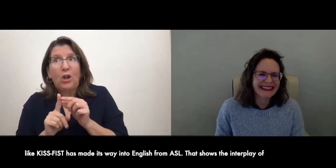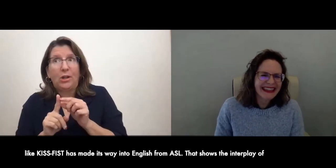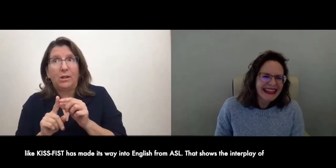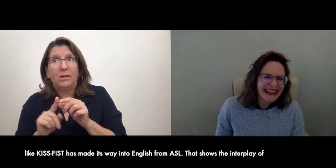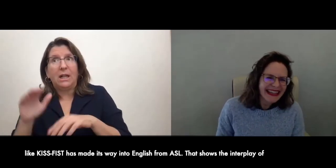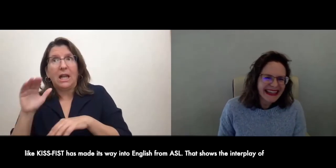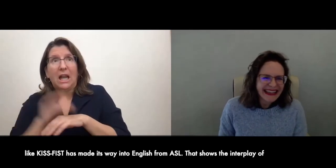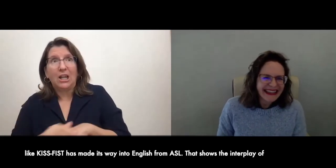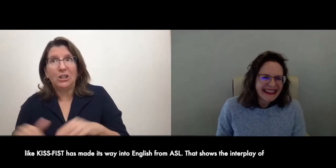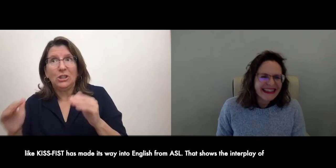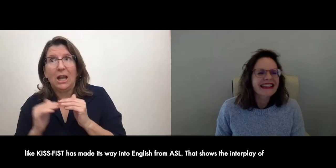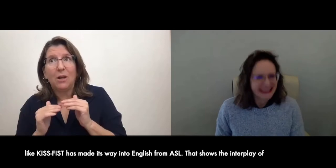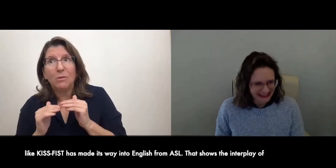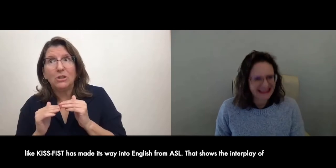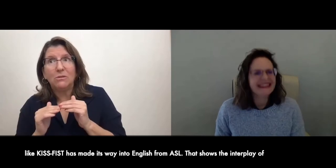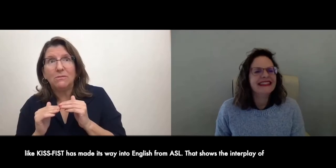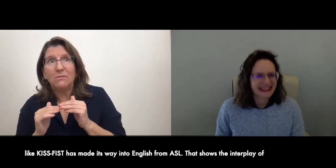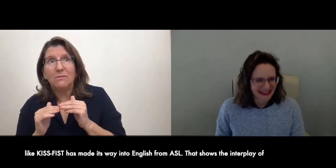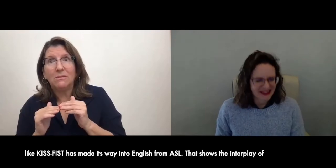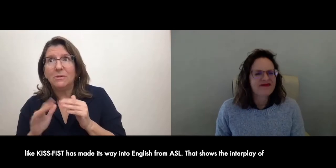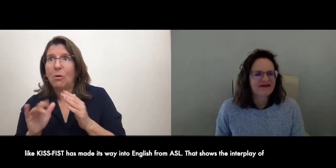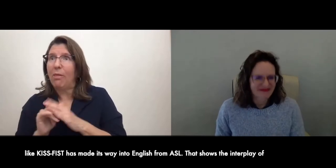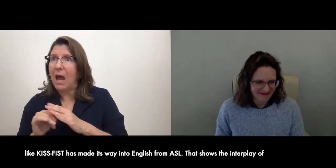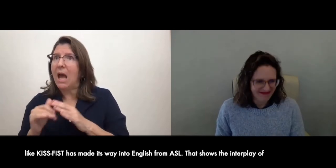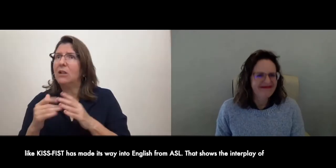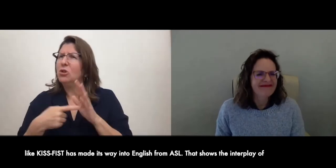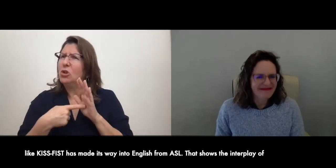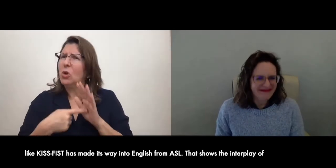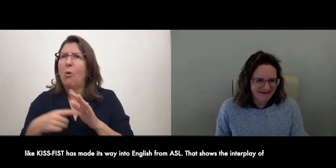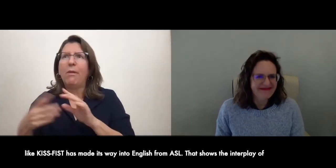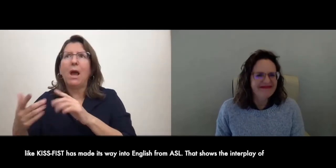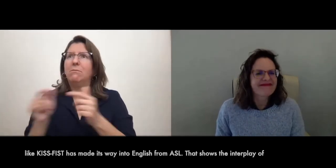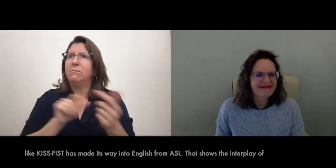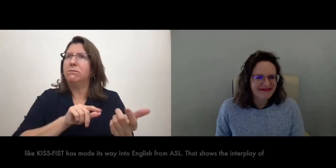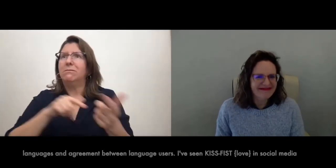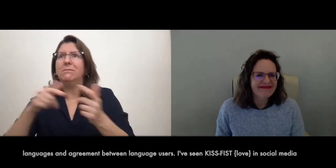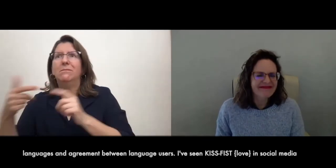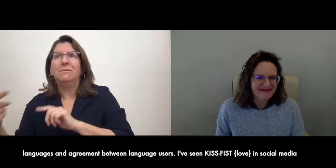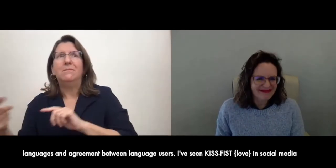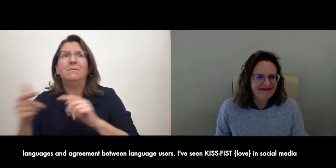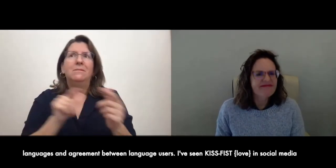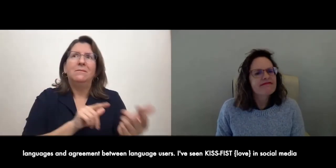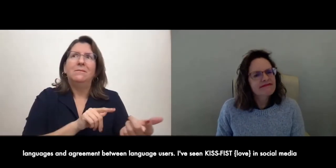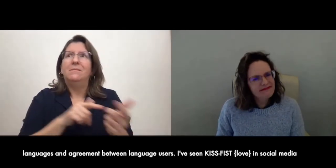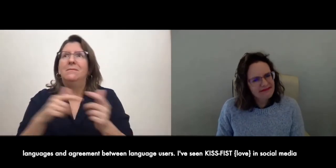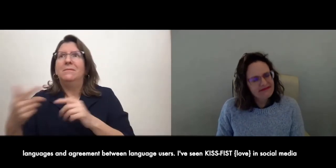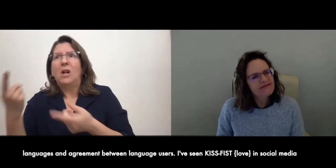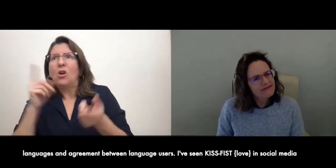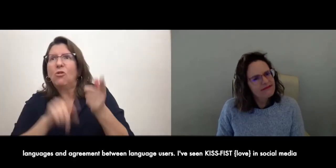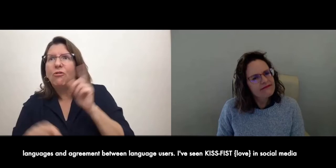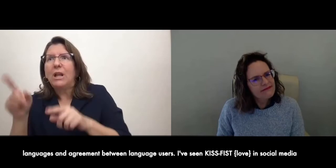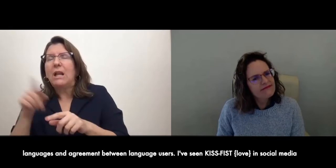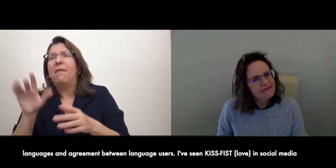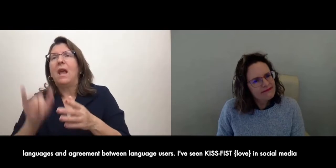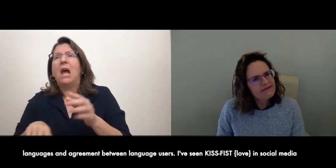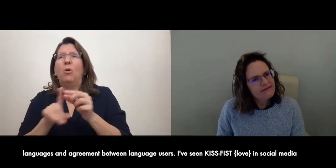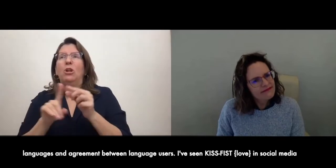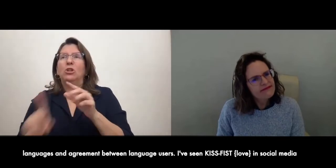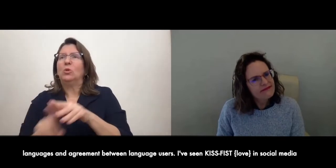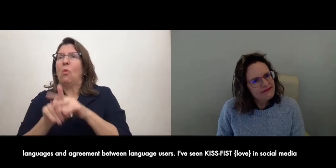That shows the interplay of languages and agreement between language users. I've seen kiss